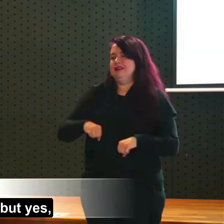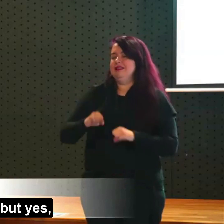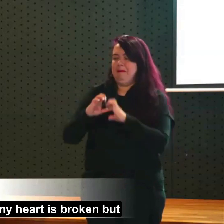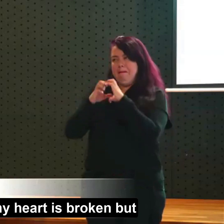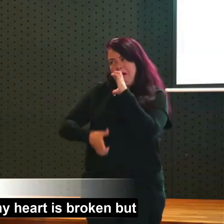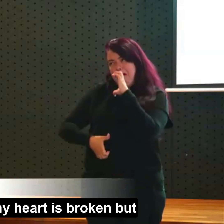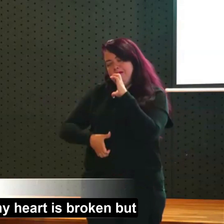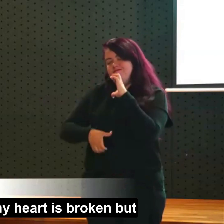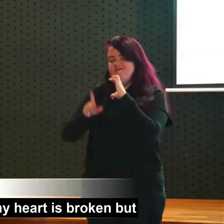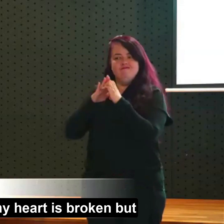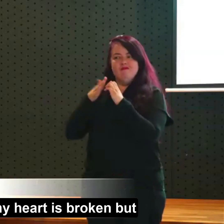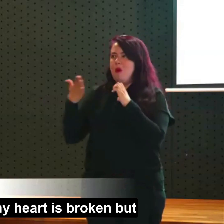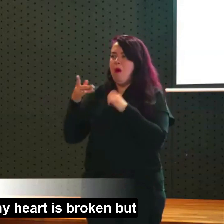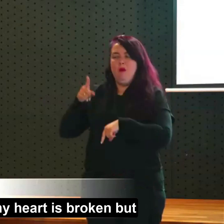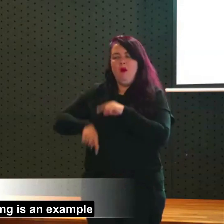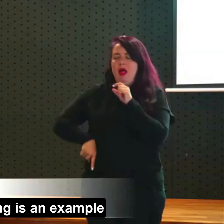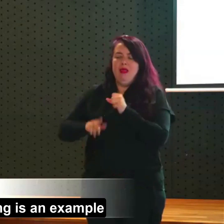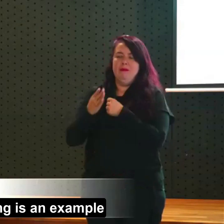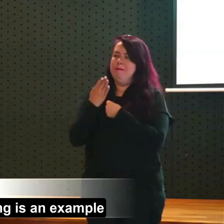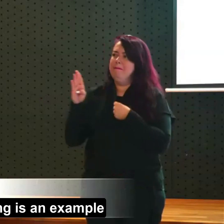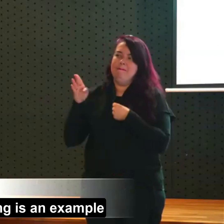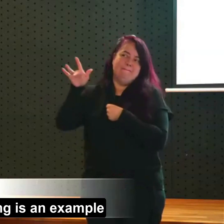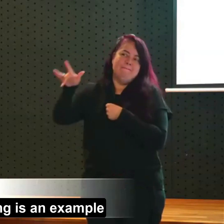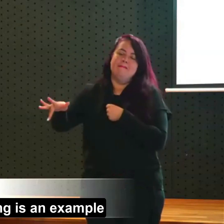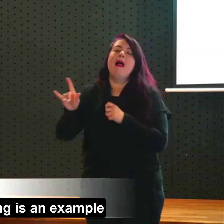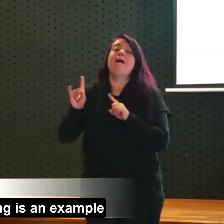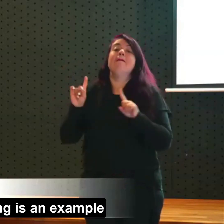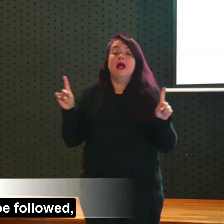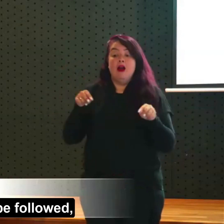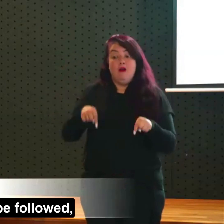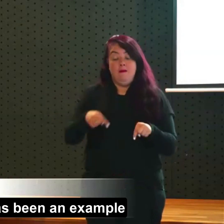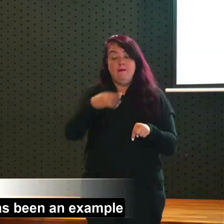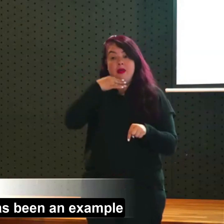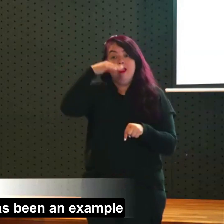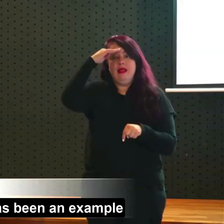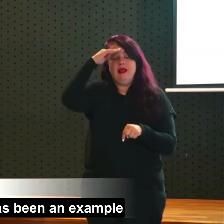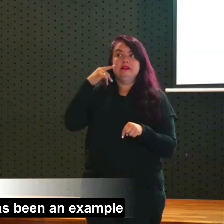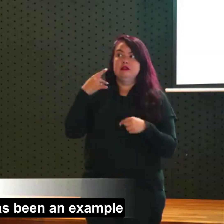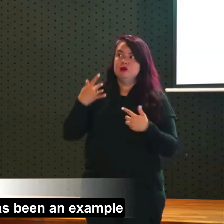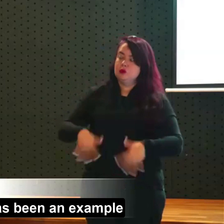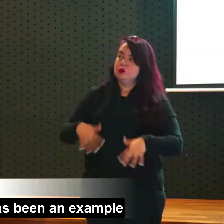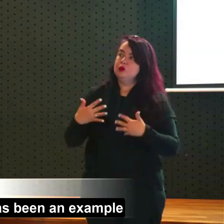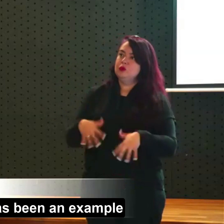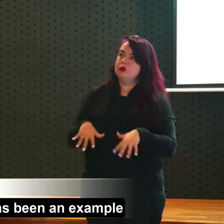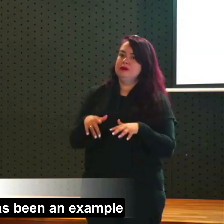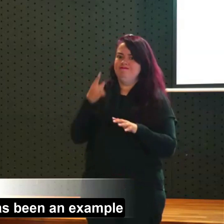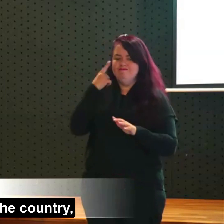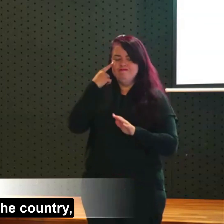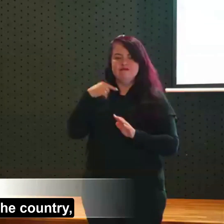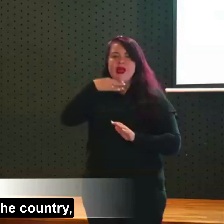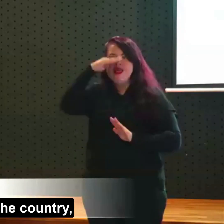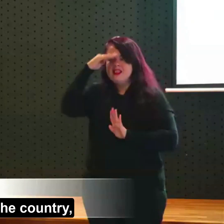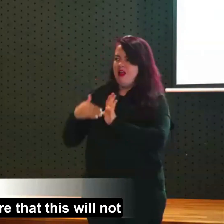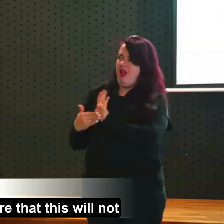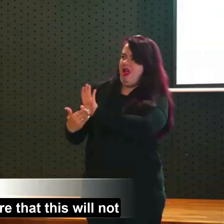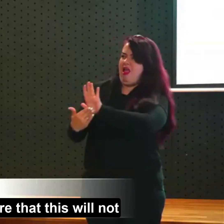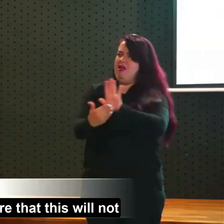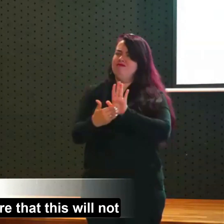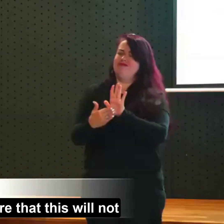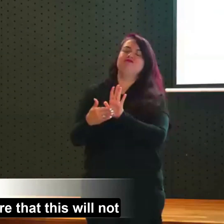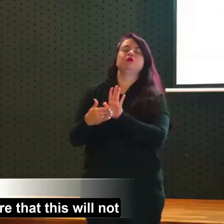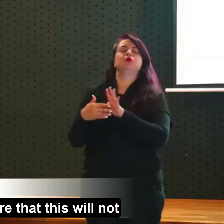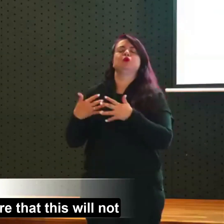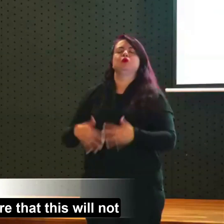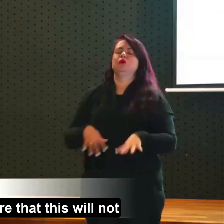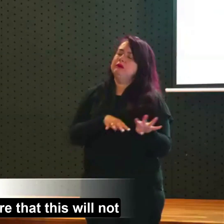and yes, sometimes my heart is broken, but Medellín is an example to be followed. Medellín has been an example to the country,